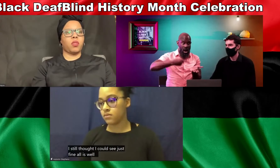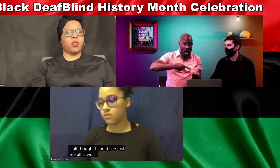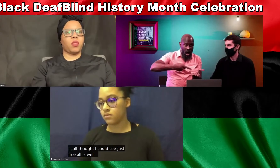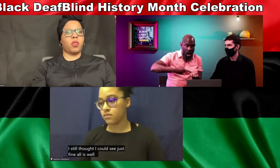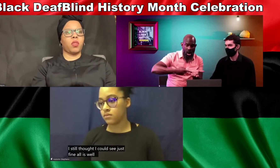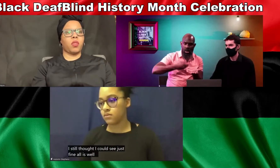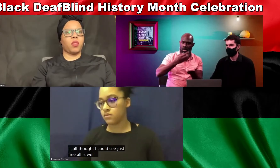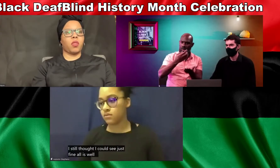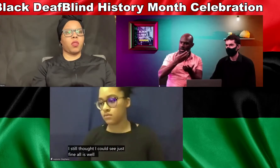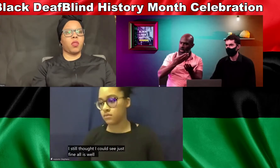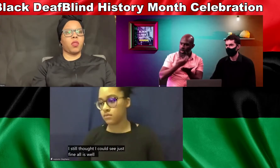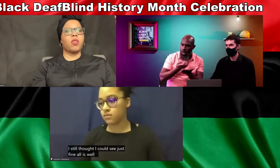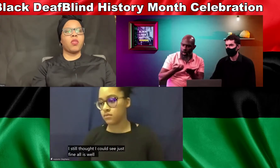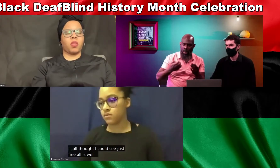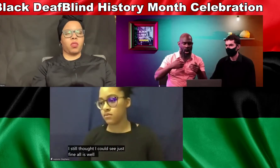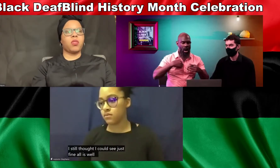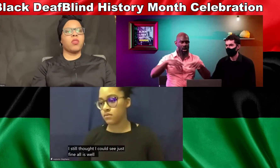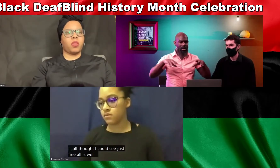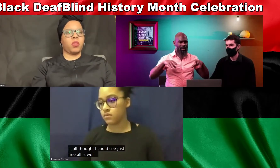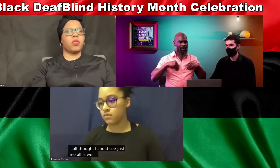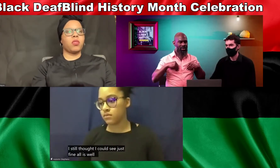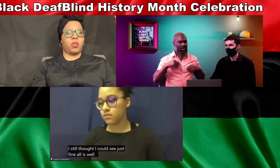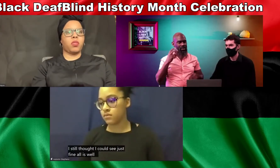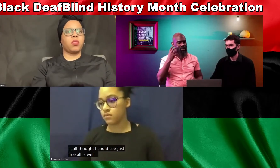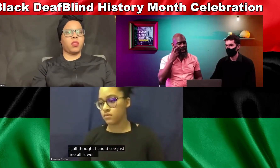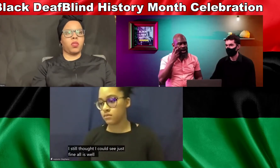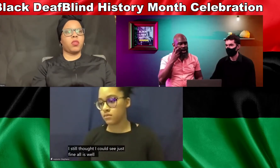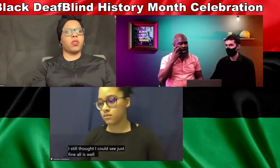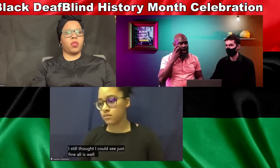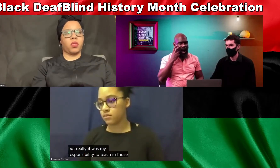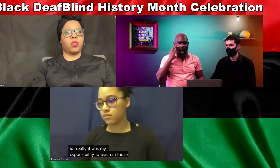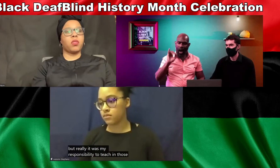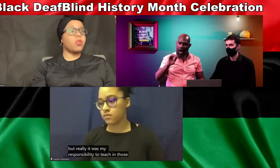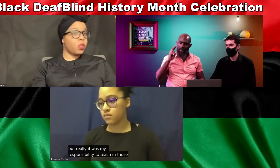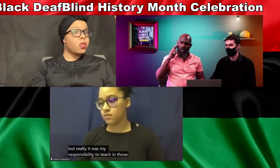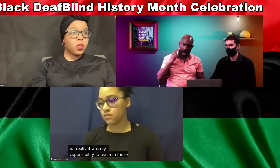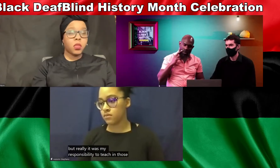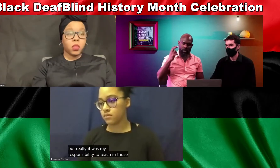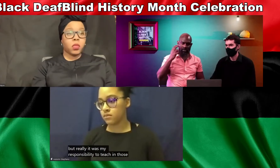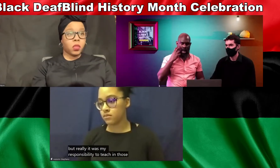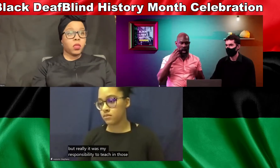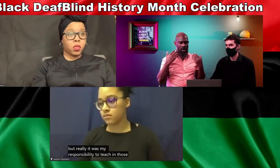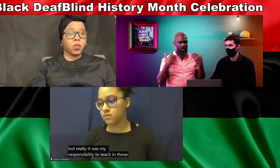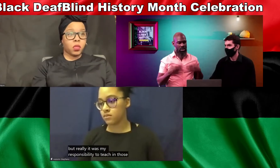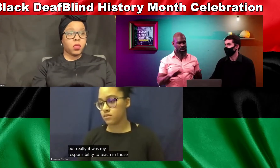But really, it was my responsibility to teach in those moments.